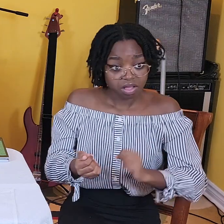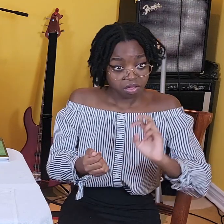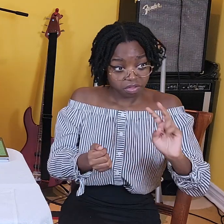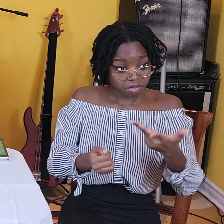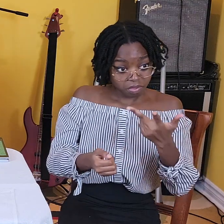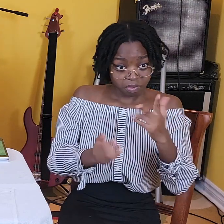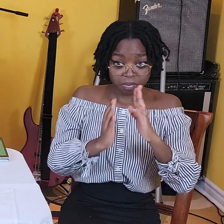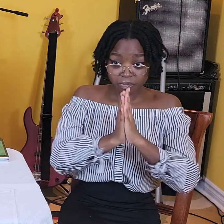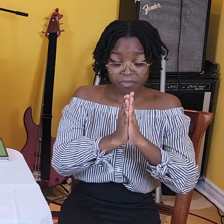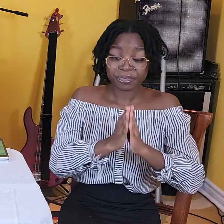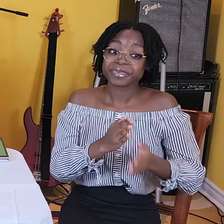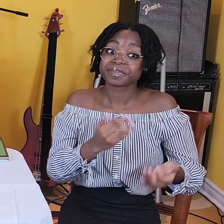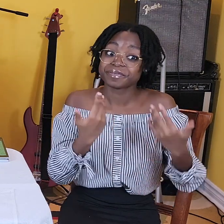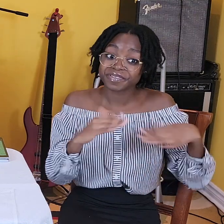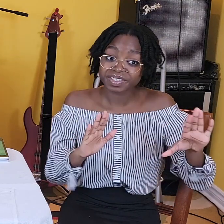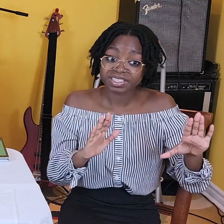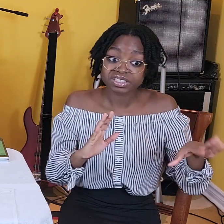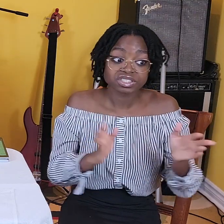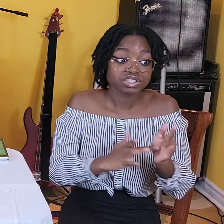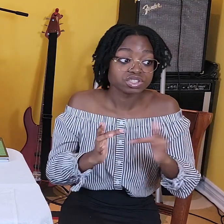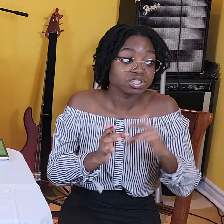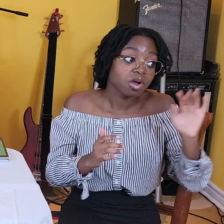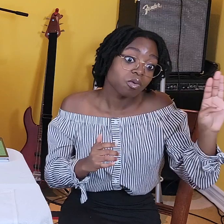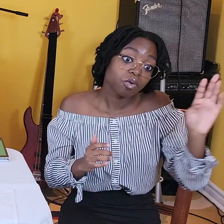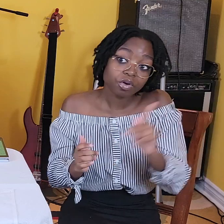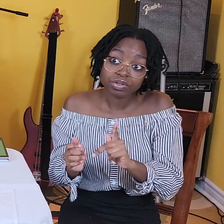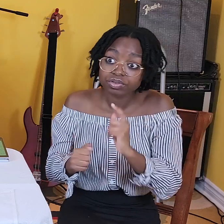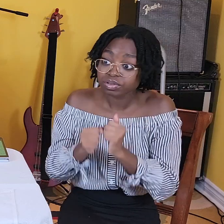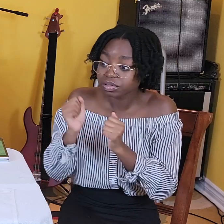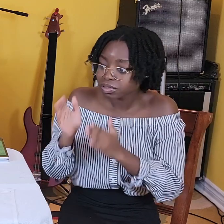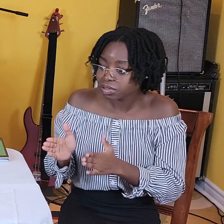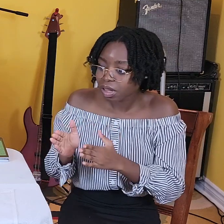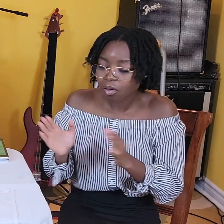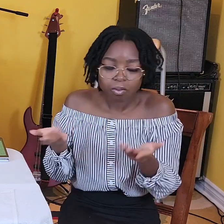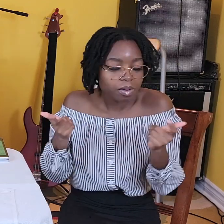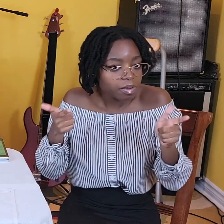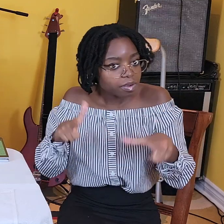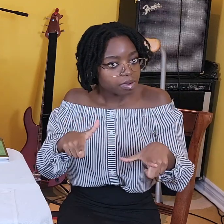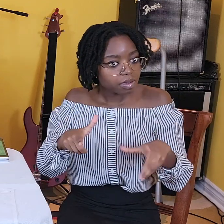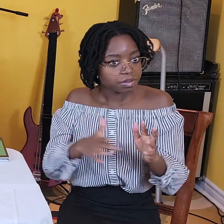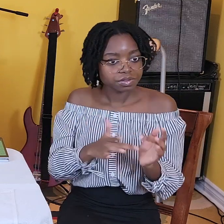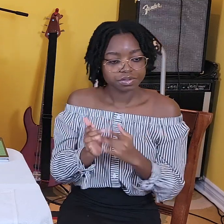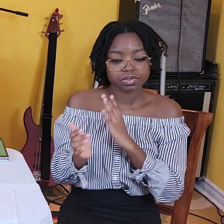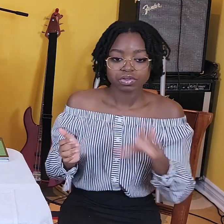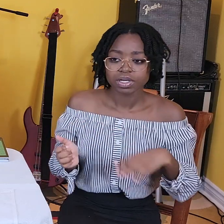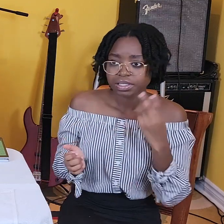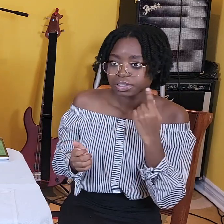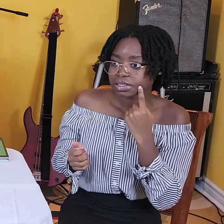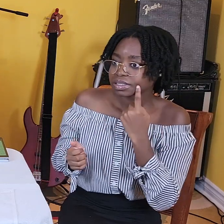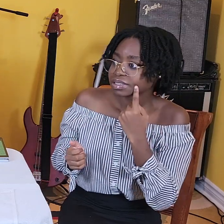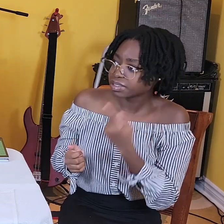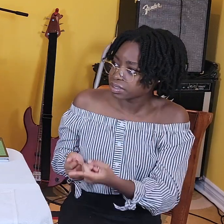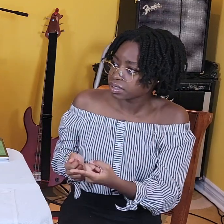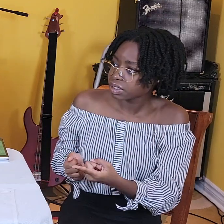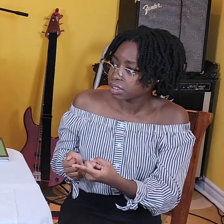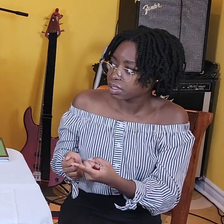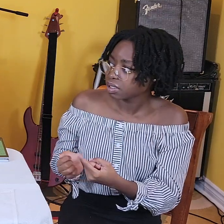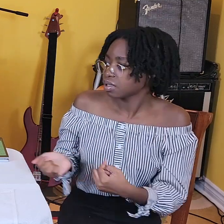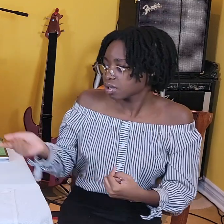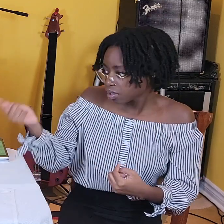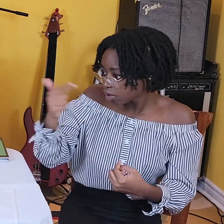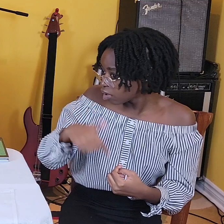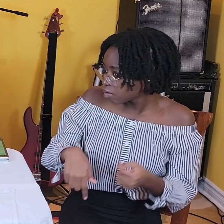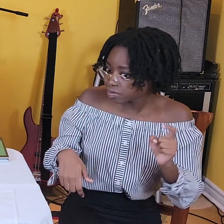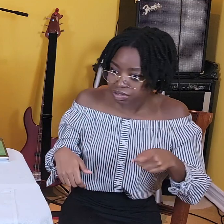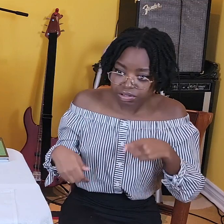Christ came back to the disciples, what happened? We see Jesus Christ said, "Well, rise, let us be going.